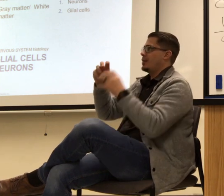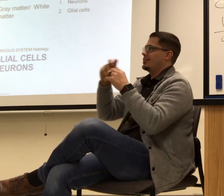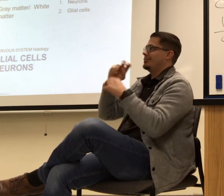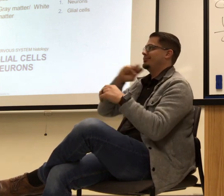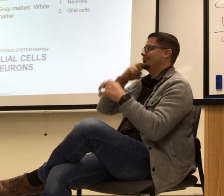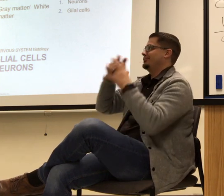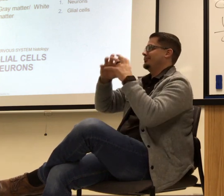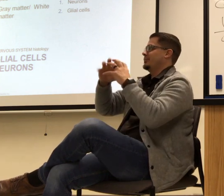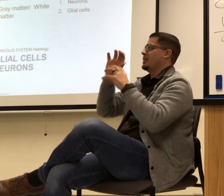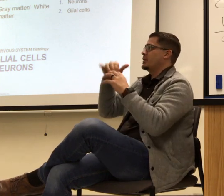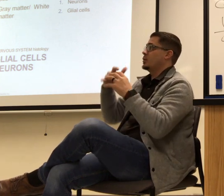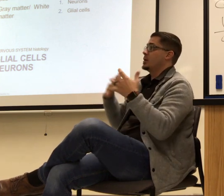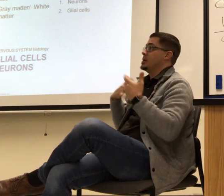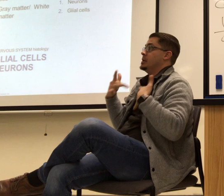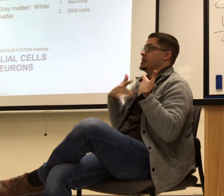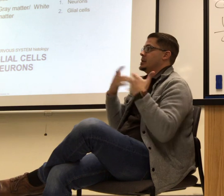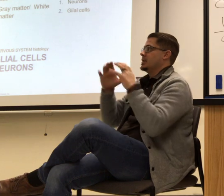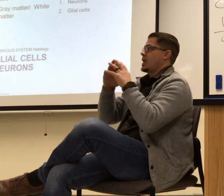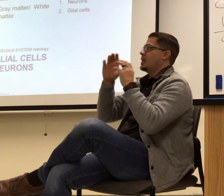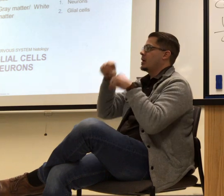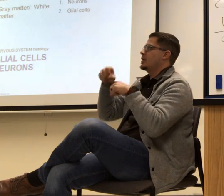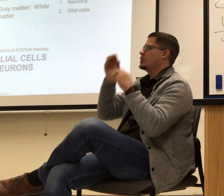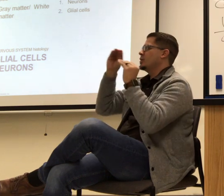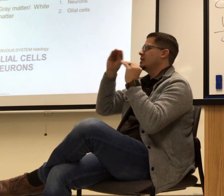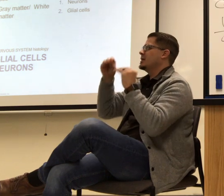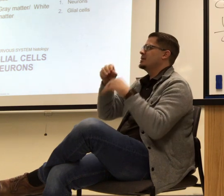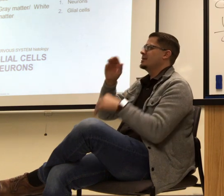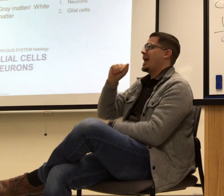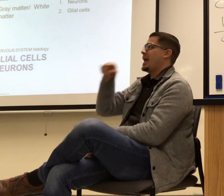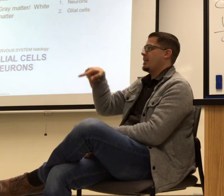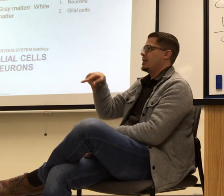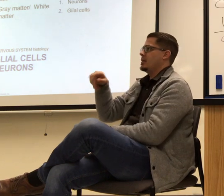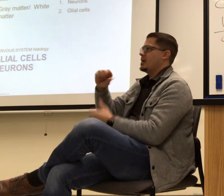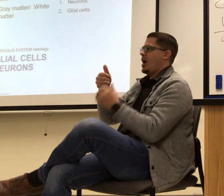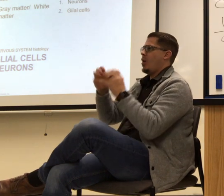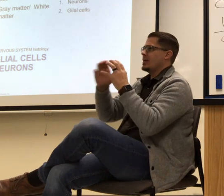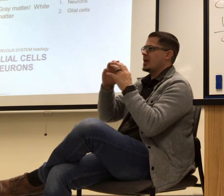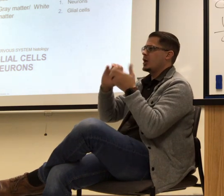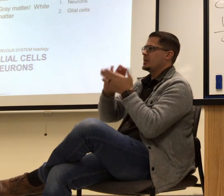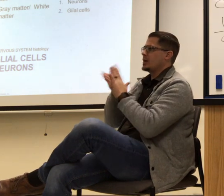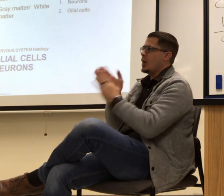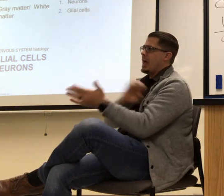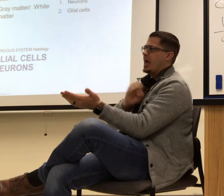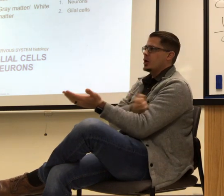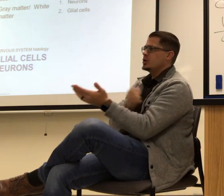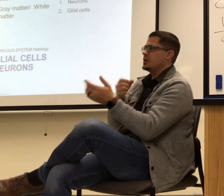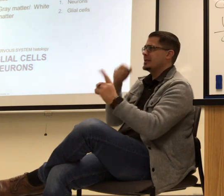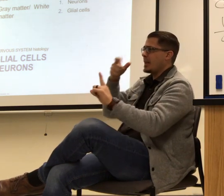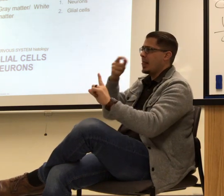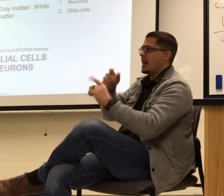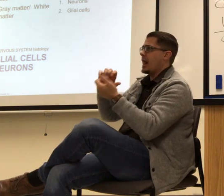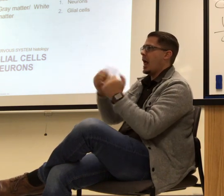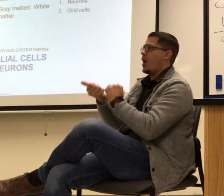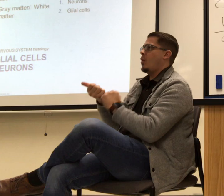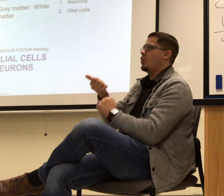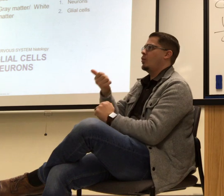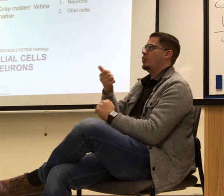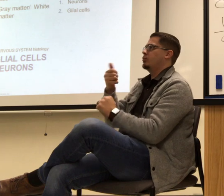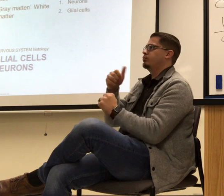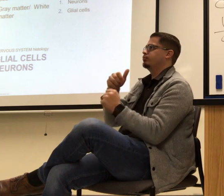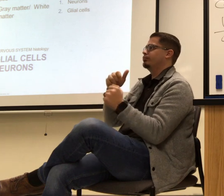cells, and that's mostly what we teach students in physiology, like how are these cells excitable and how can they stimulate other